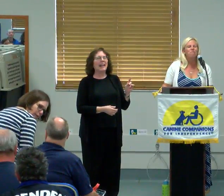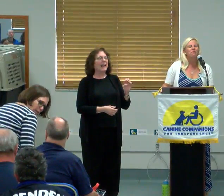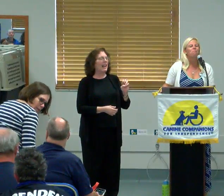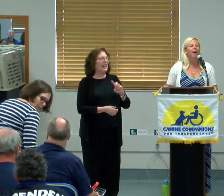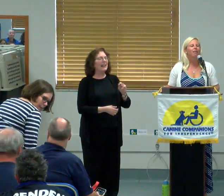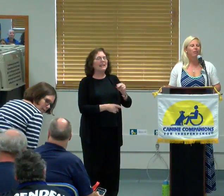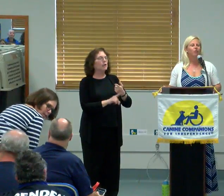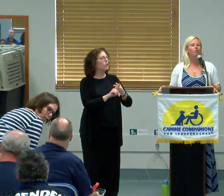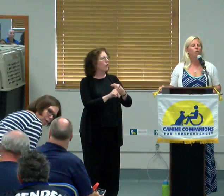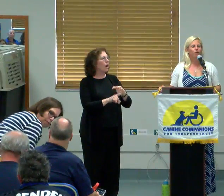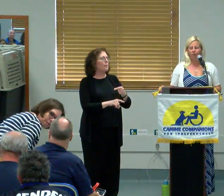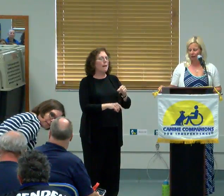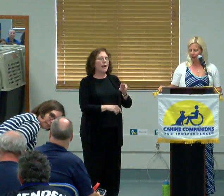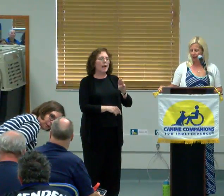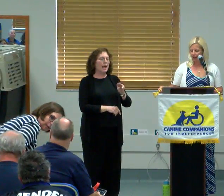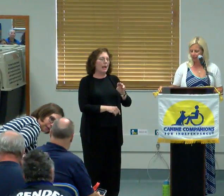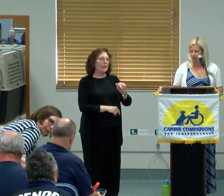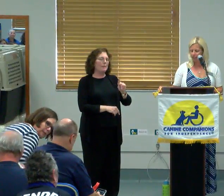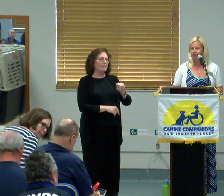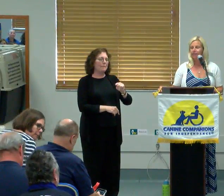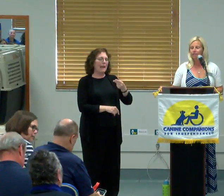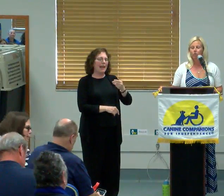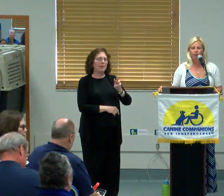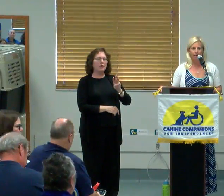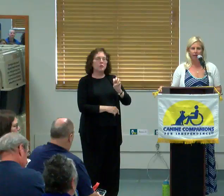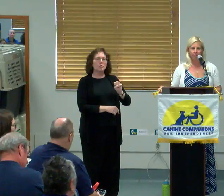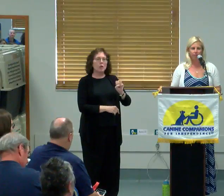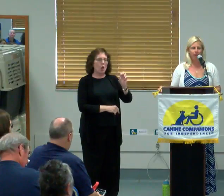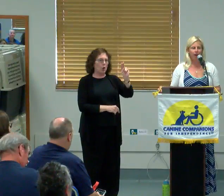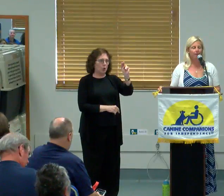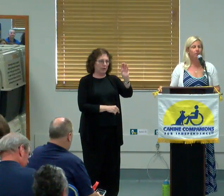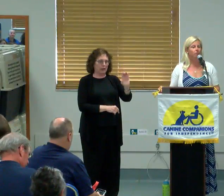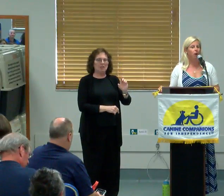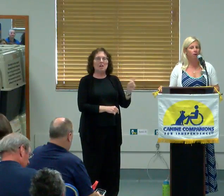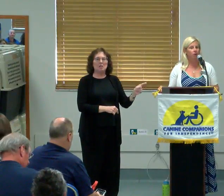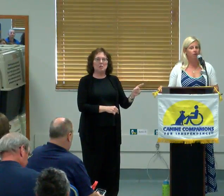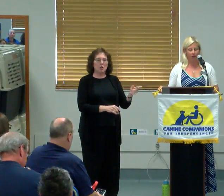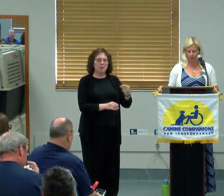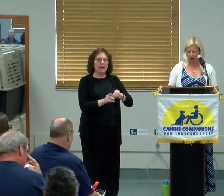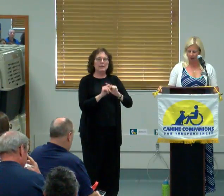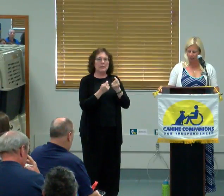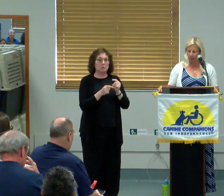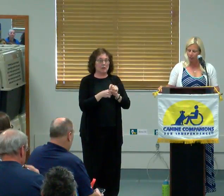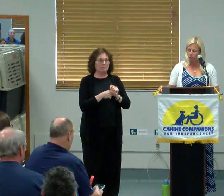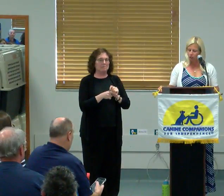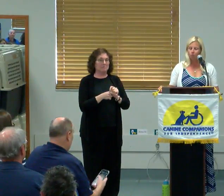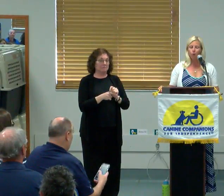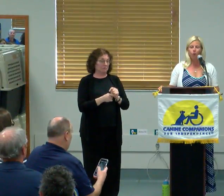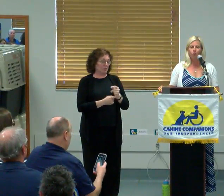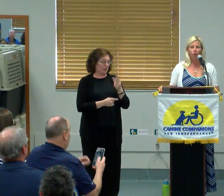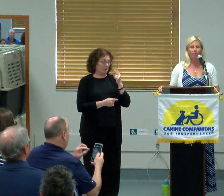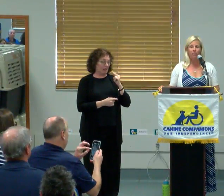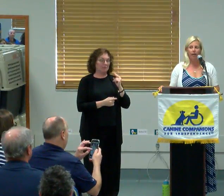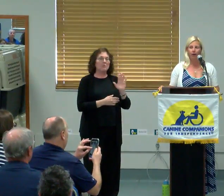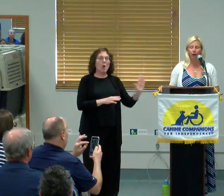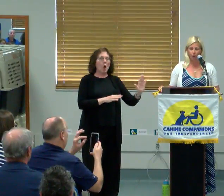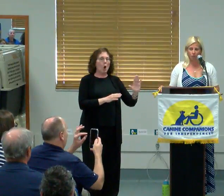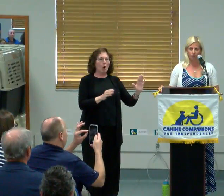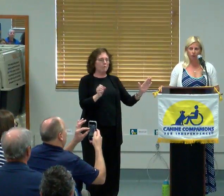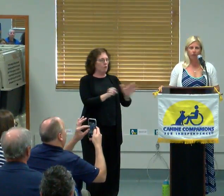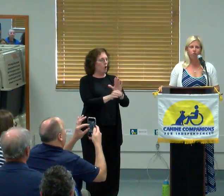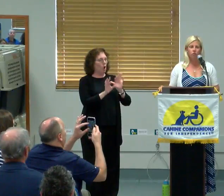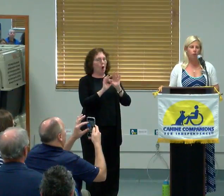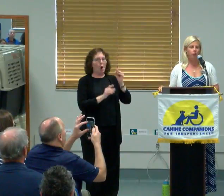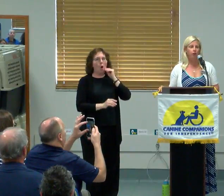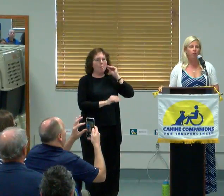Ellen came from Matthews, North Carolina to attend team training. And small little fun fact, she moved her entire